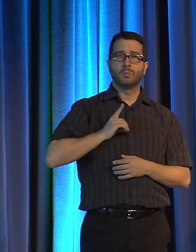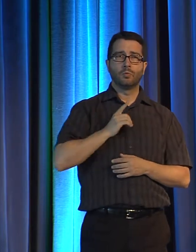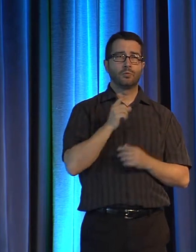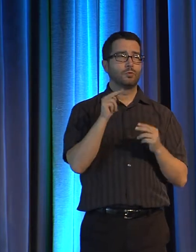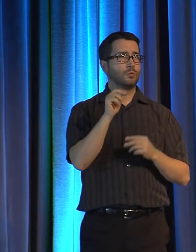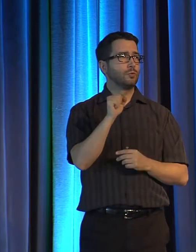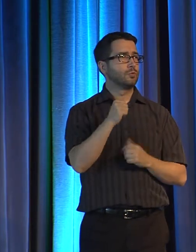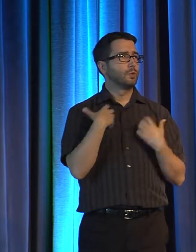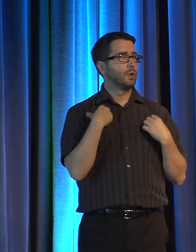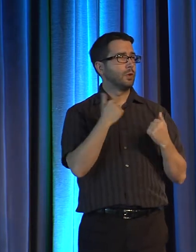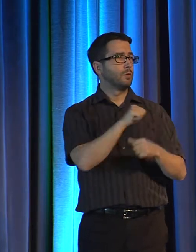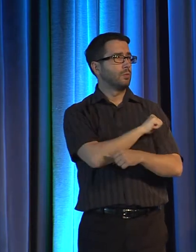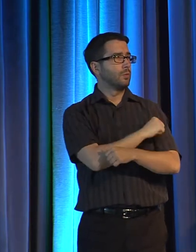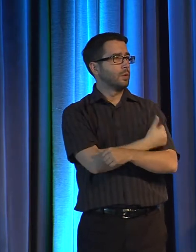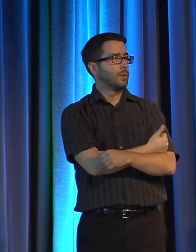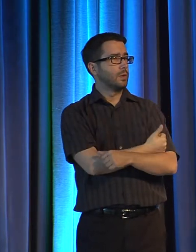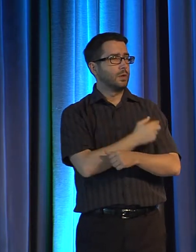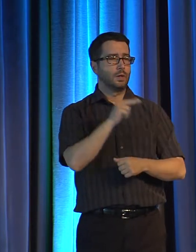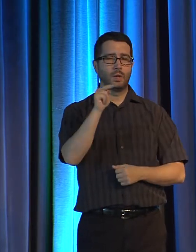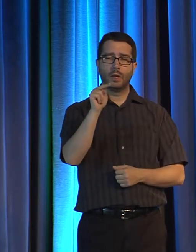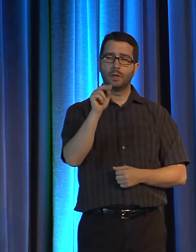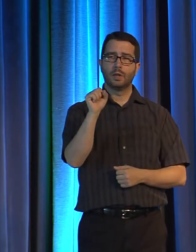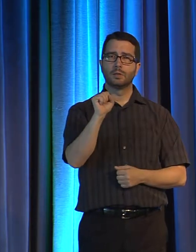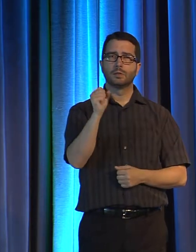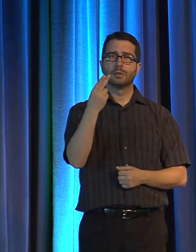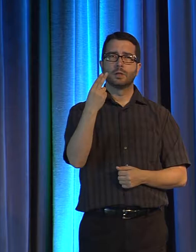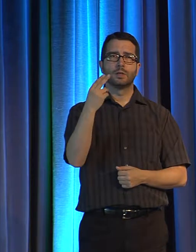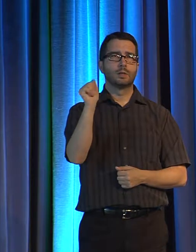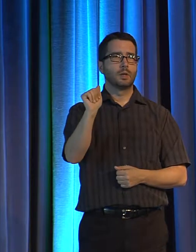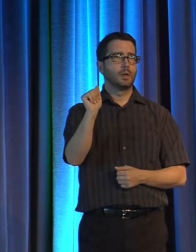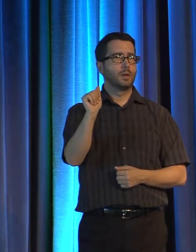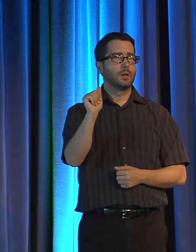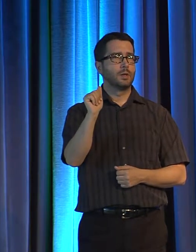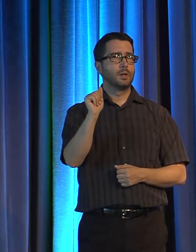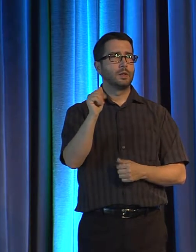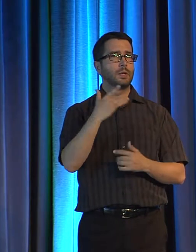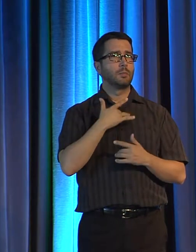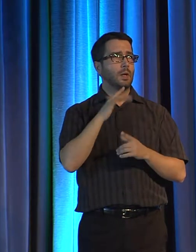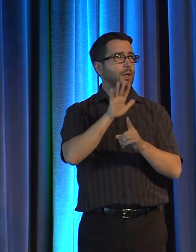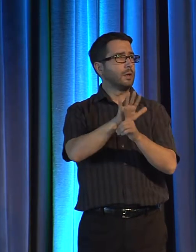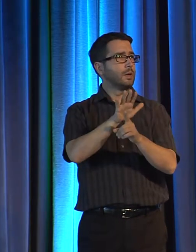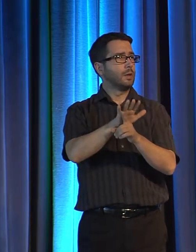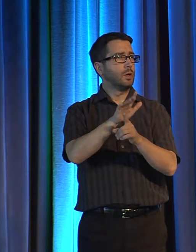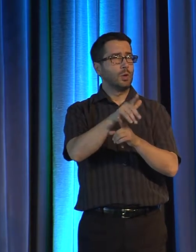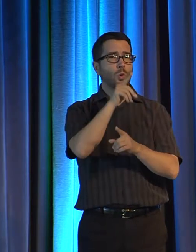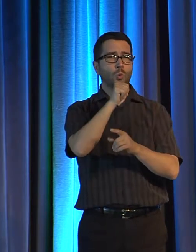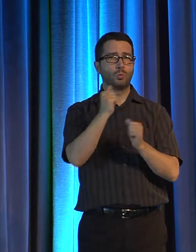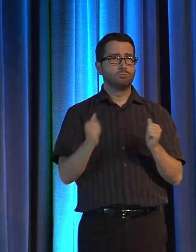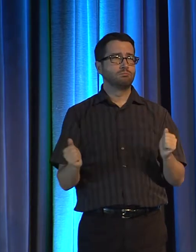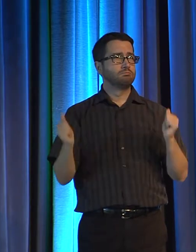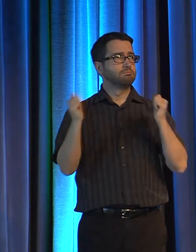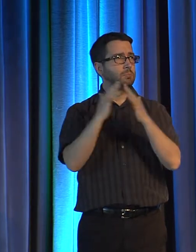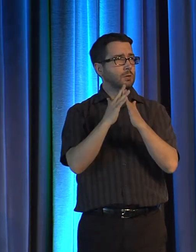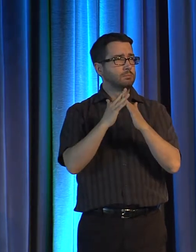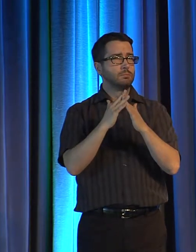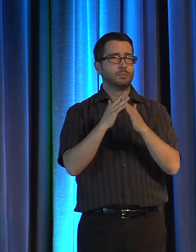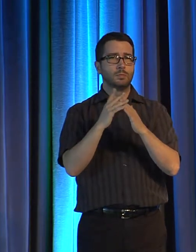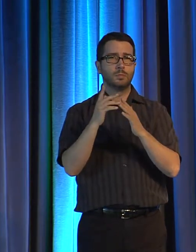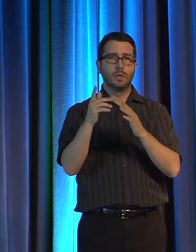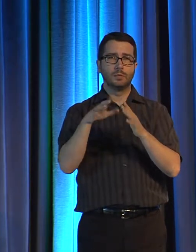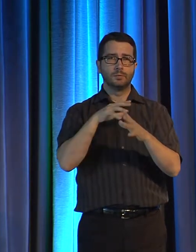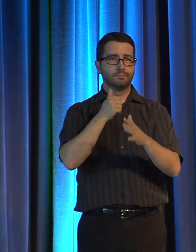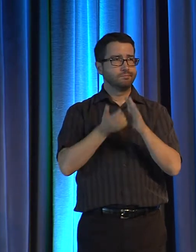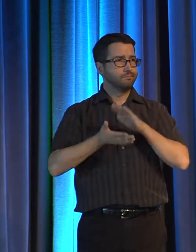Health Authority, particularly those who have served since the inception of the Nova Scotia Health Authority, and there